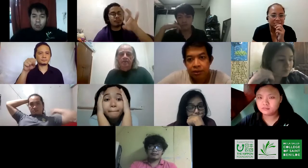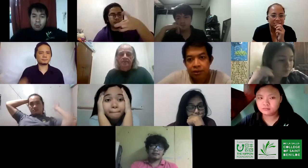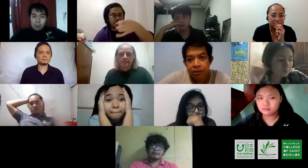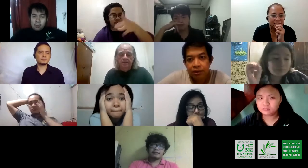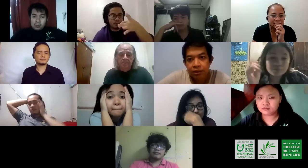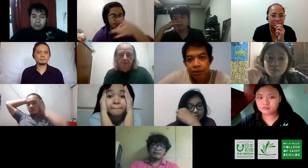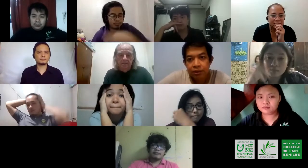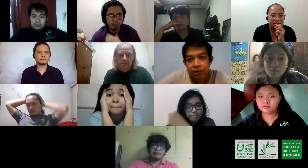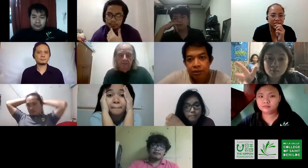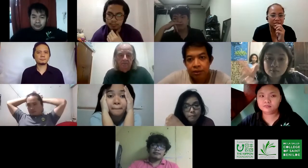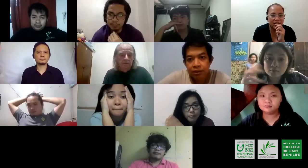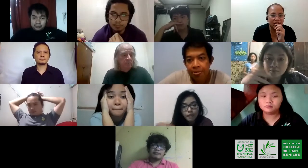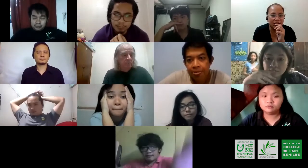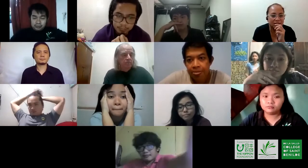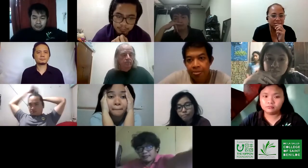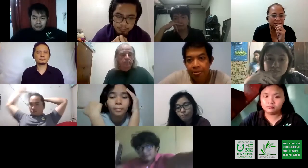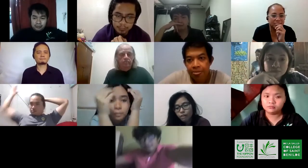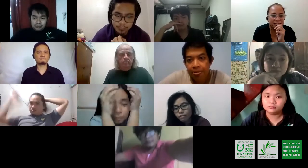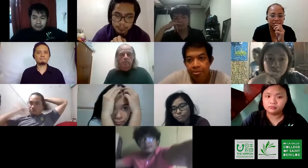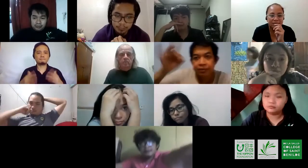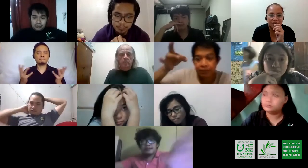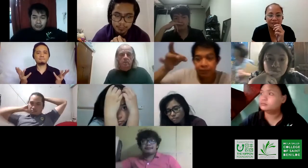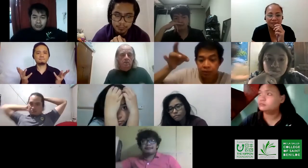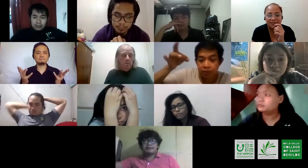All right. So yeah.